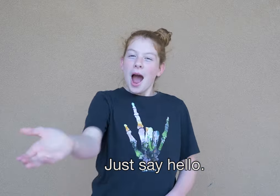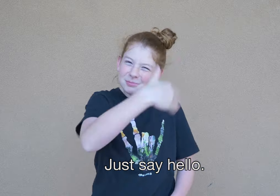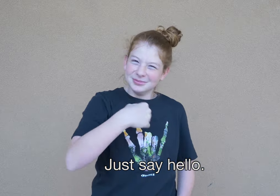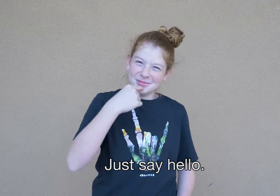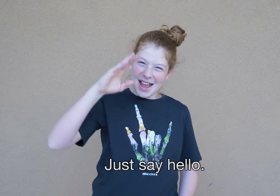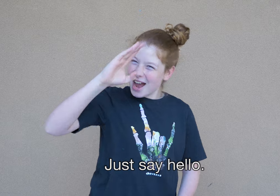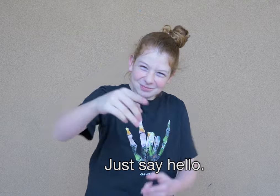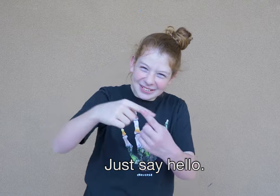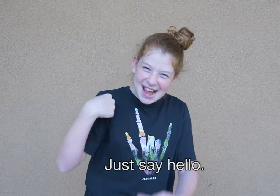We are back to